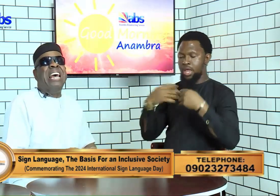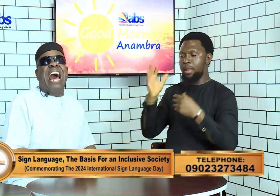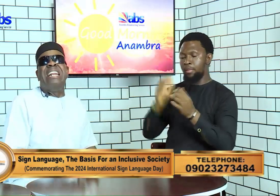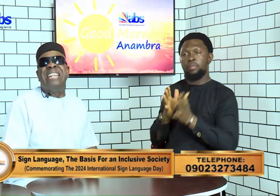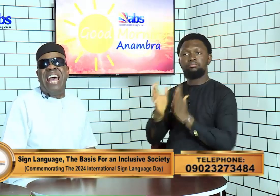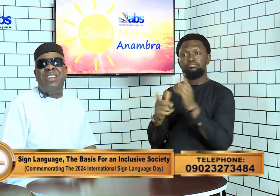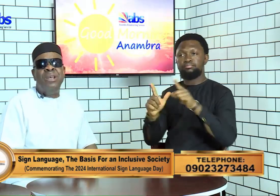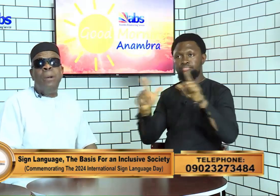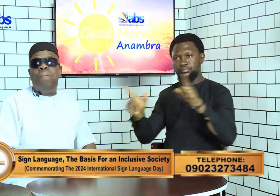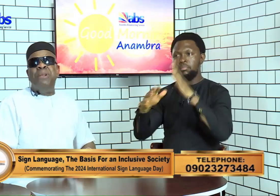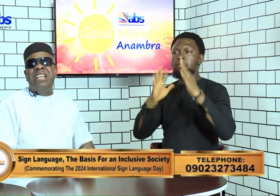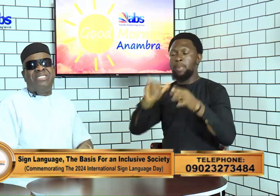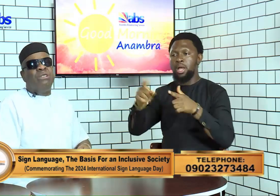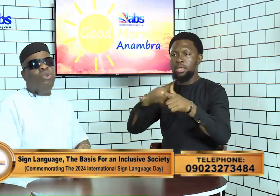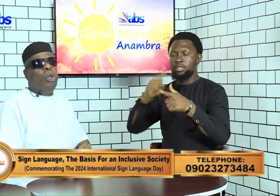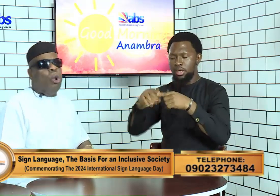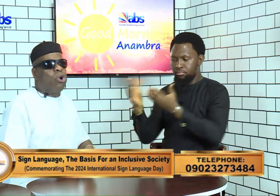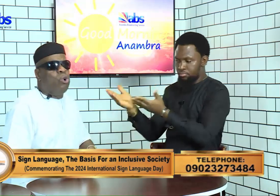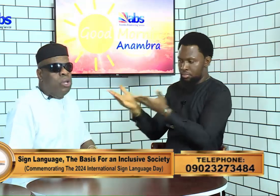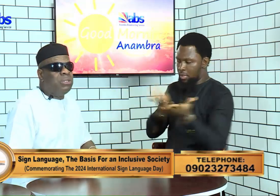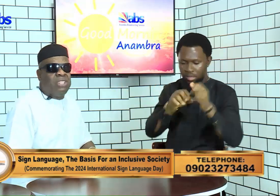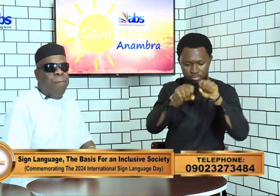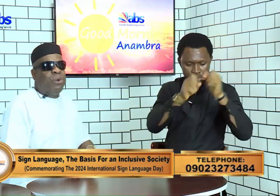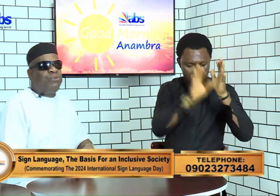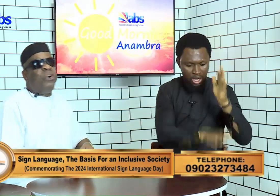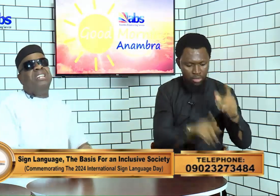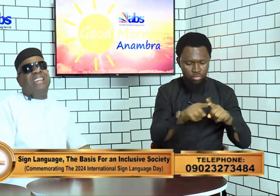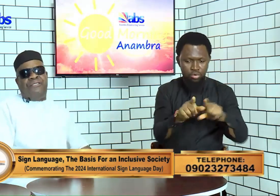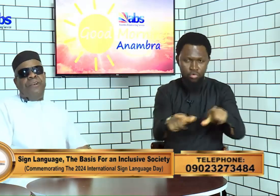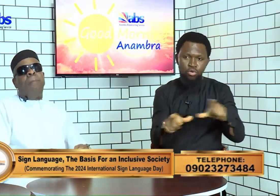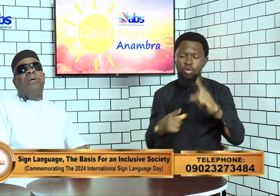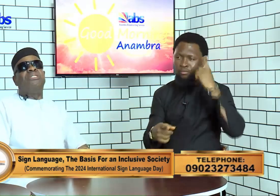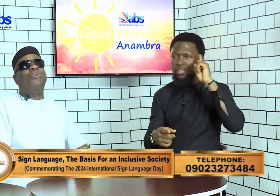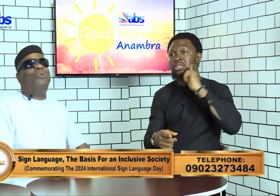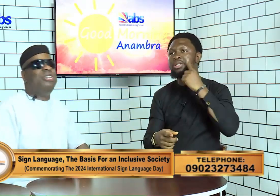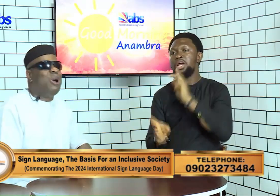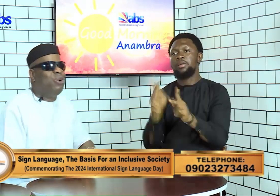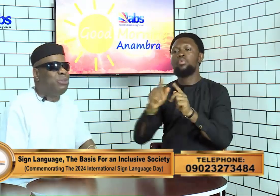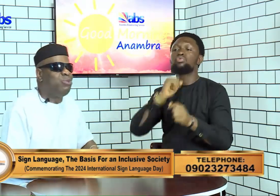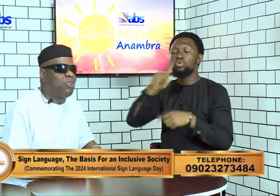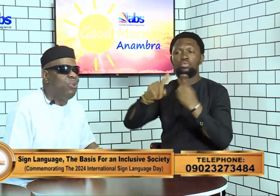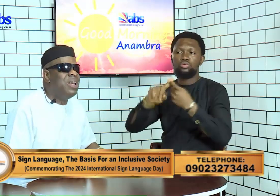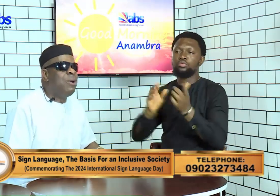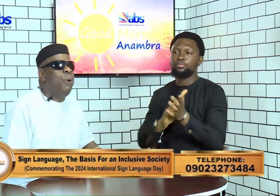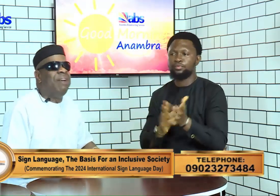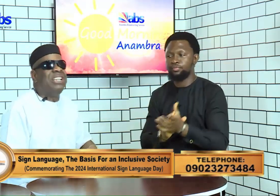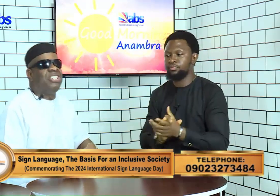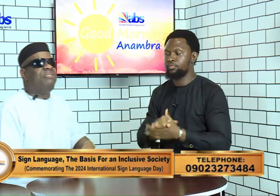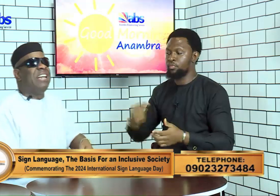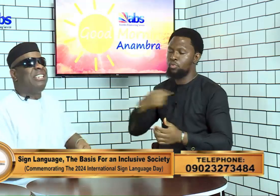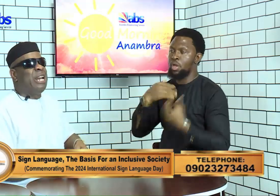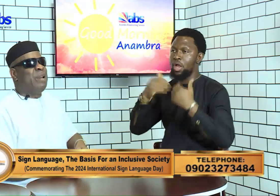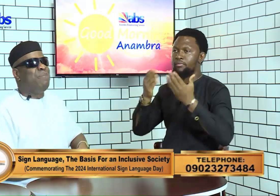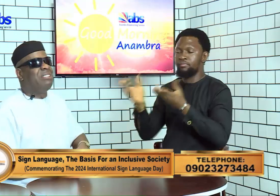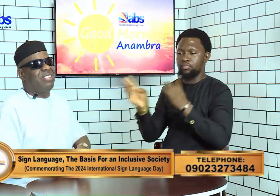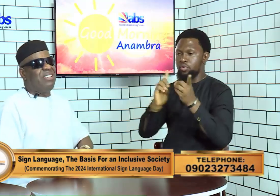language, and then brings it to the local symbols for the deaf person who did not go to school. We have achieved